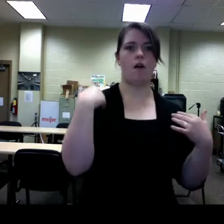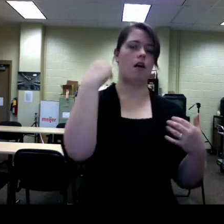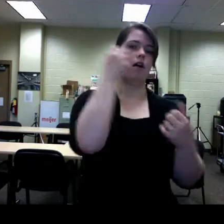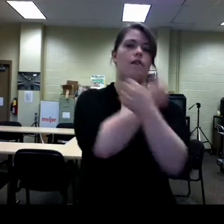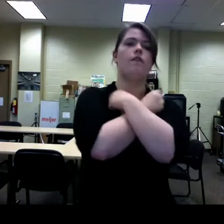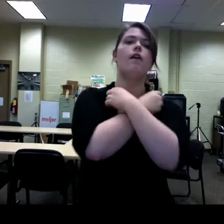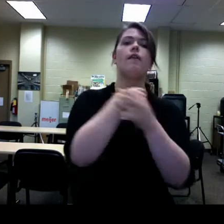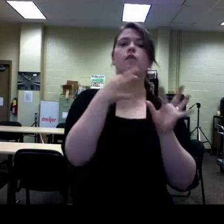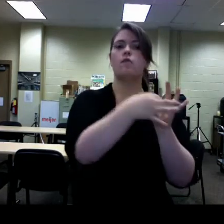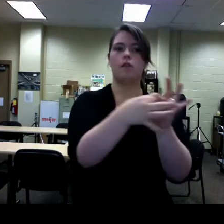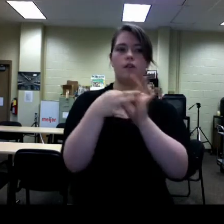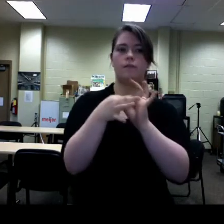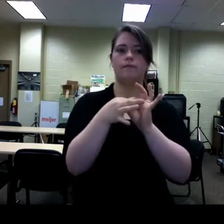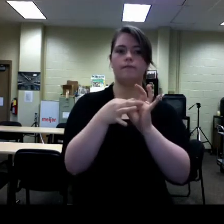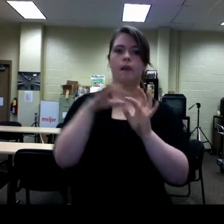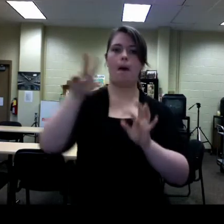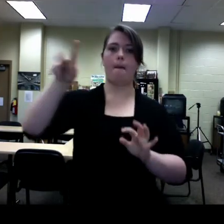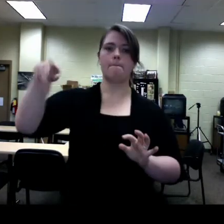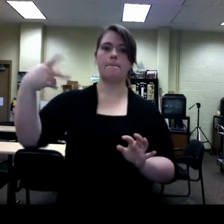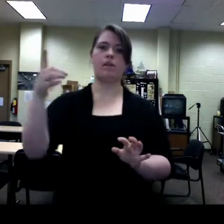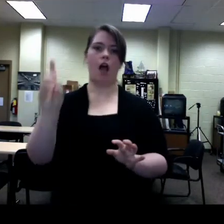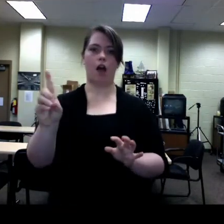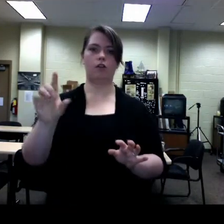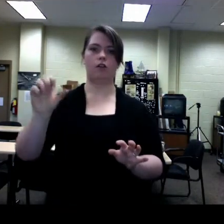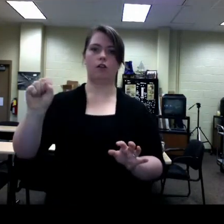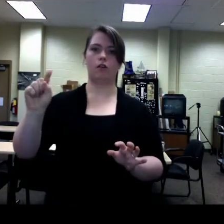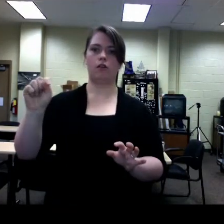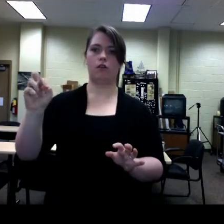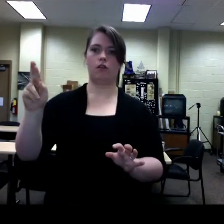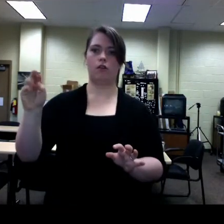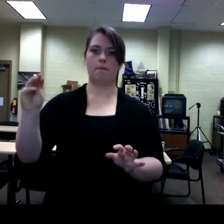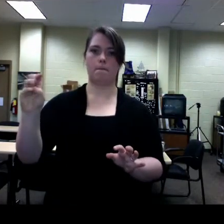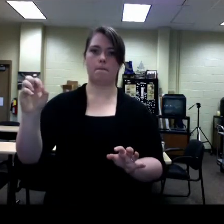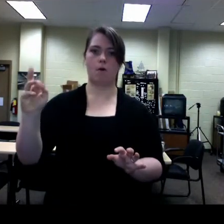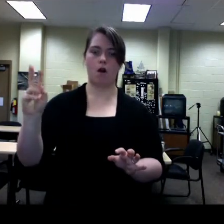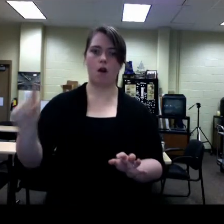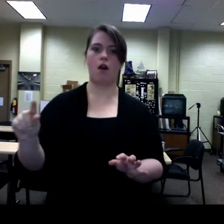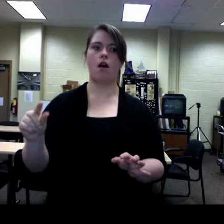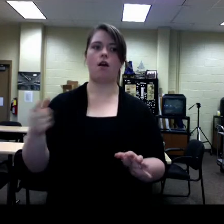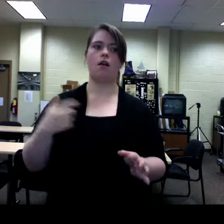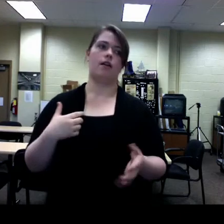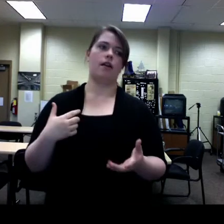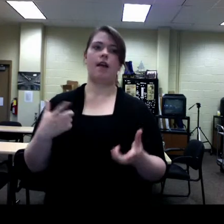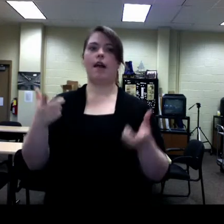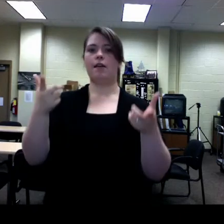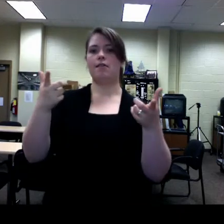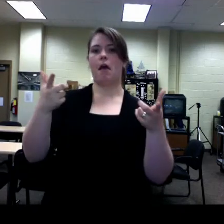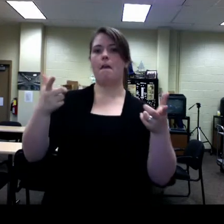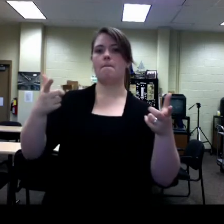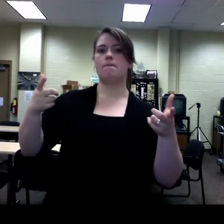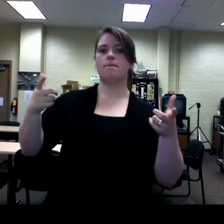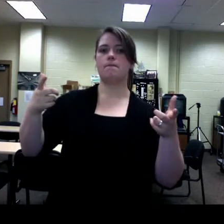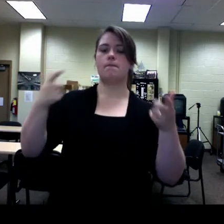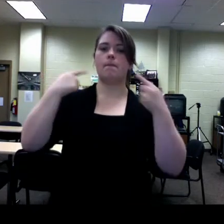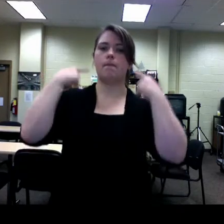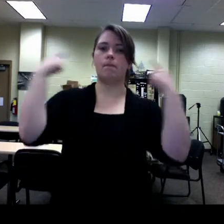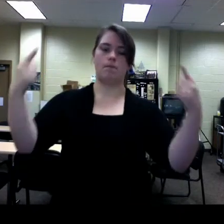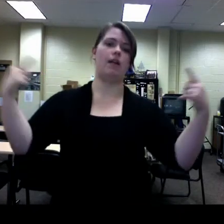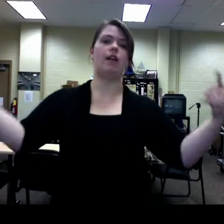Dr. Sternberg is probably the biggest authority. I'm going to bet many of you have seen what I'm going to show you because